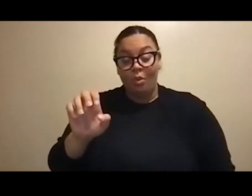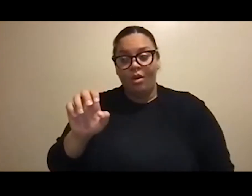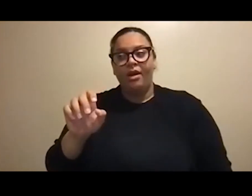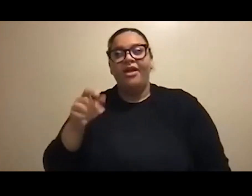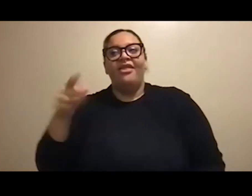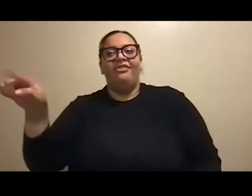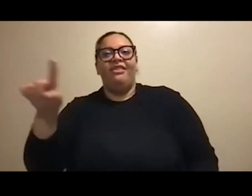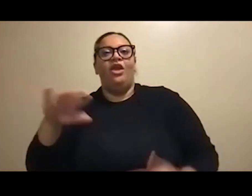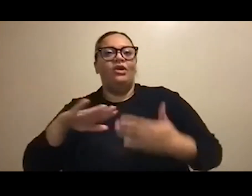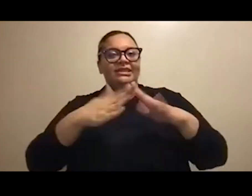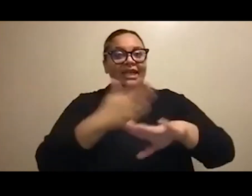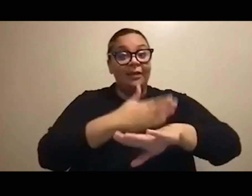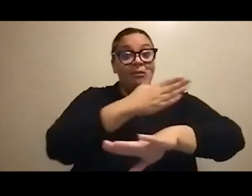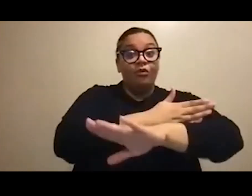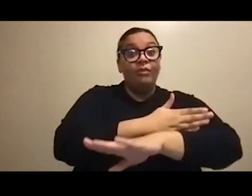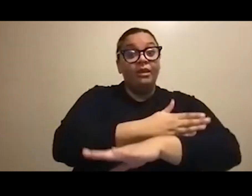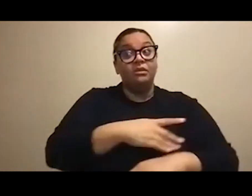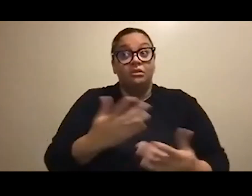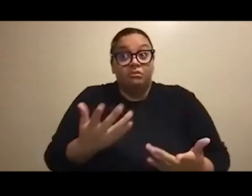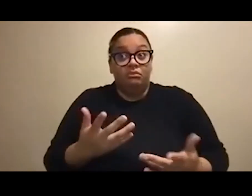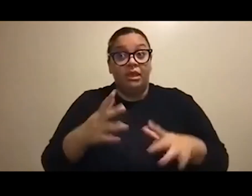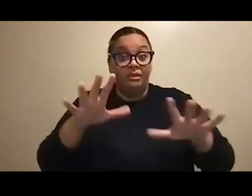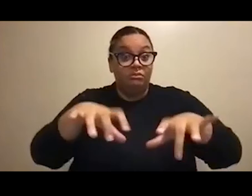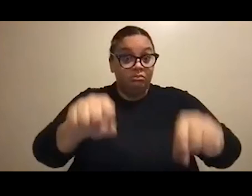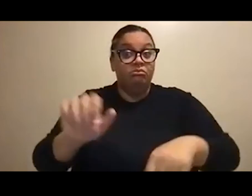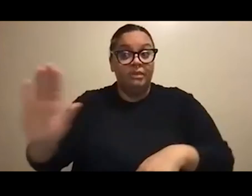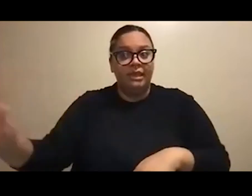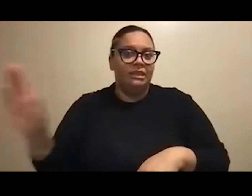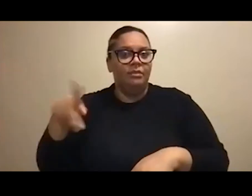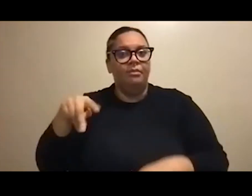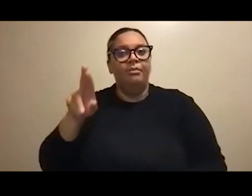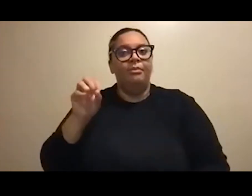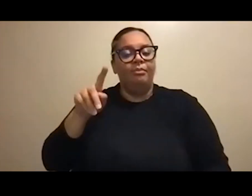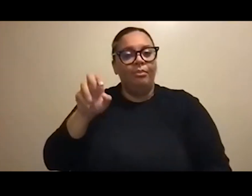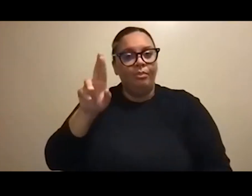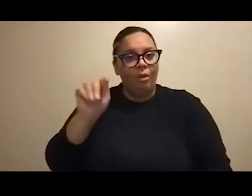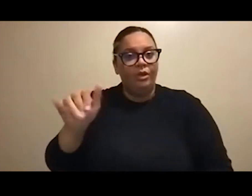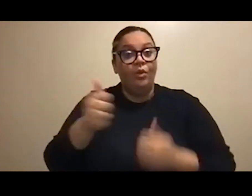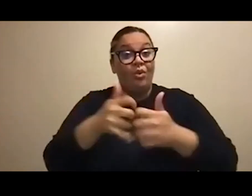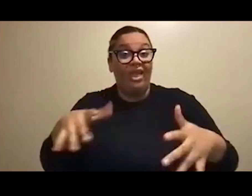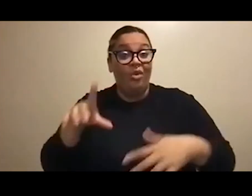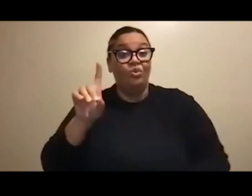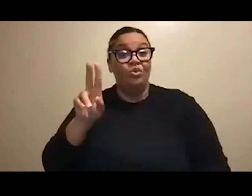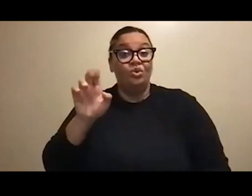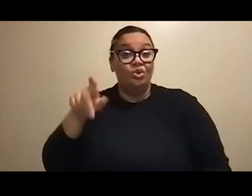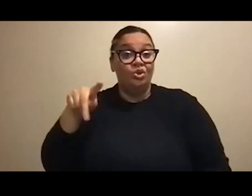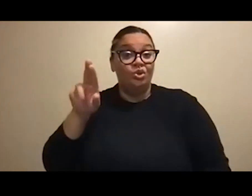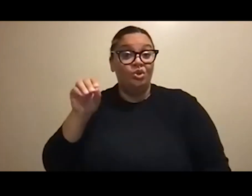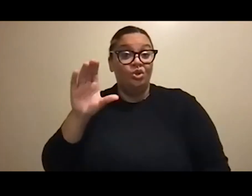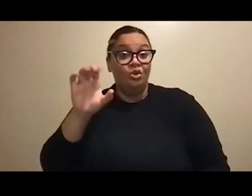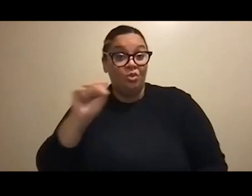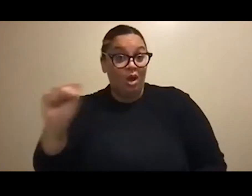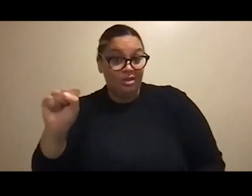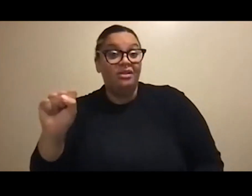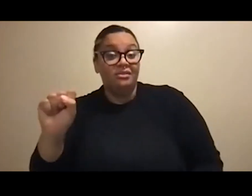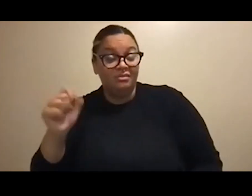improvements had deprived him of his property without due process of law, and moreover was a taking of his property.